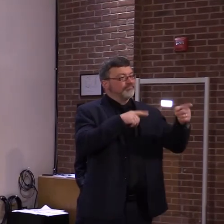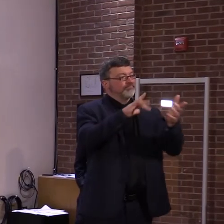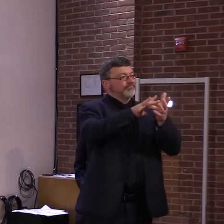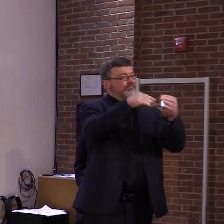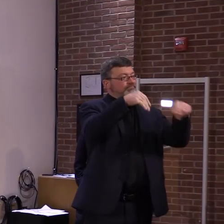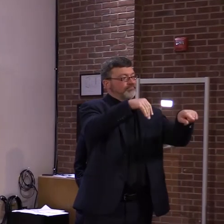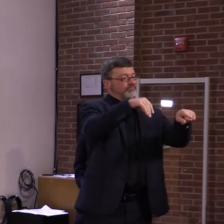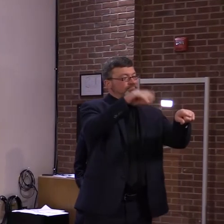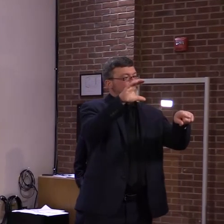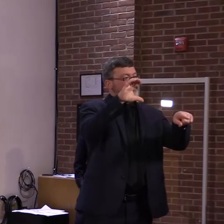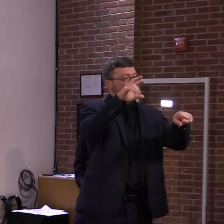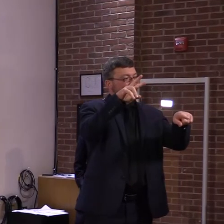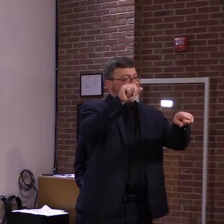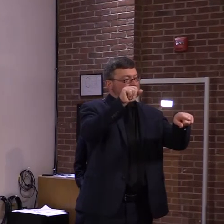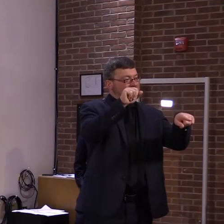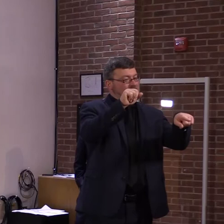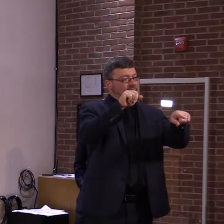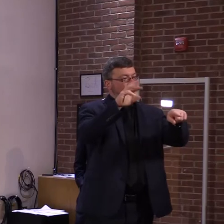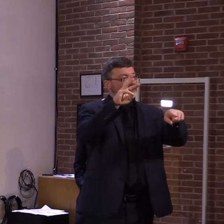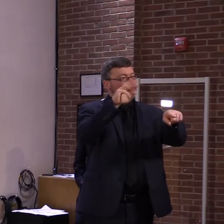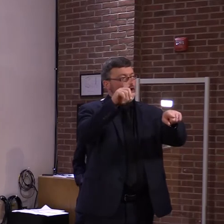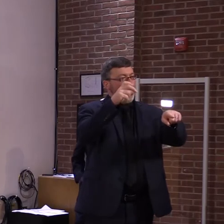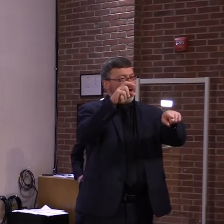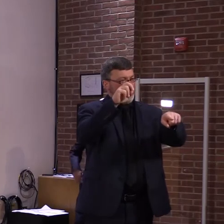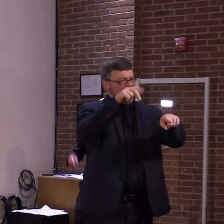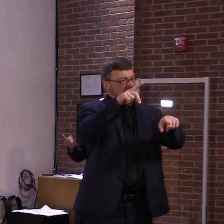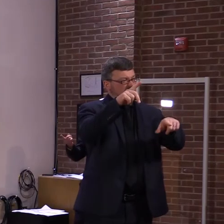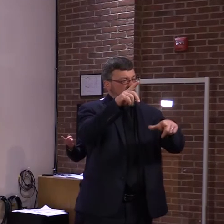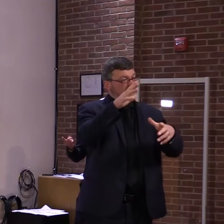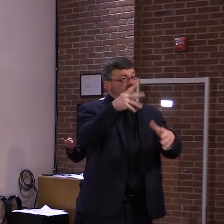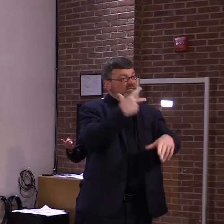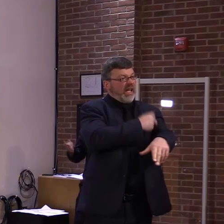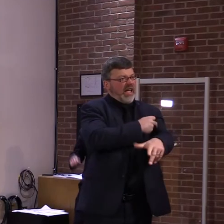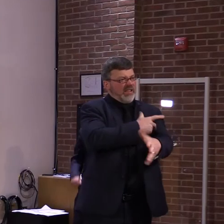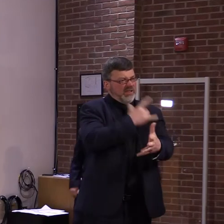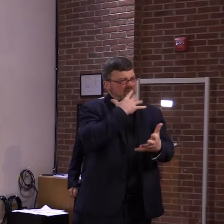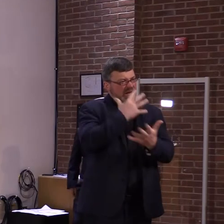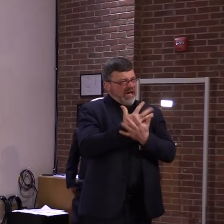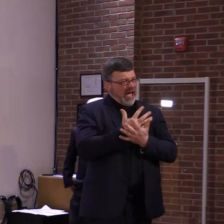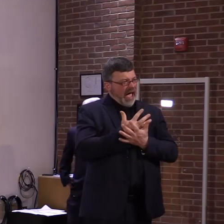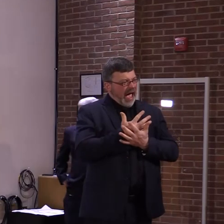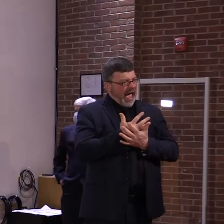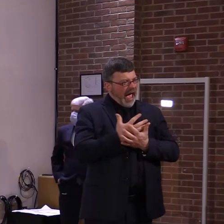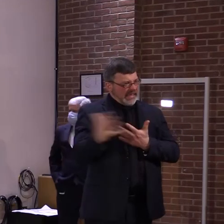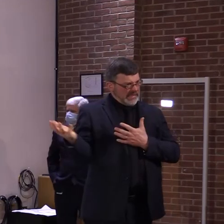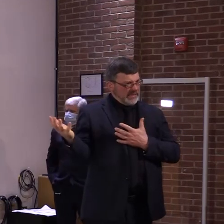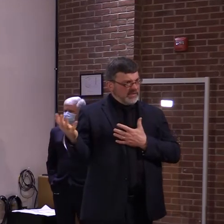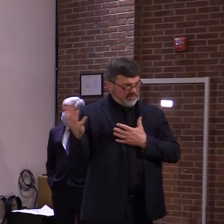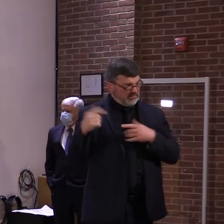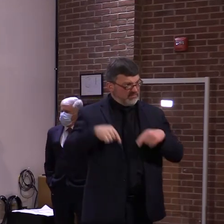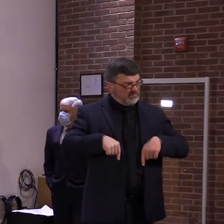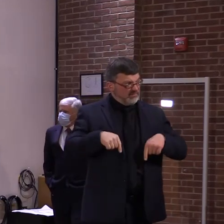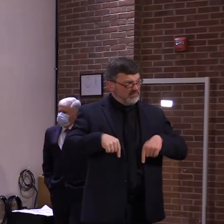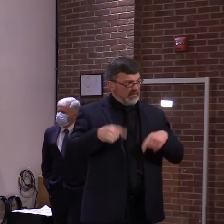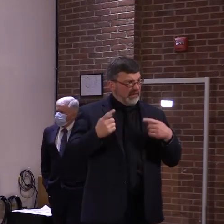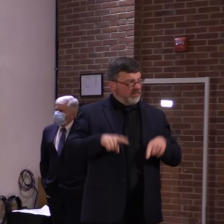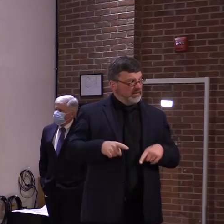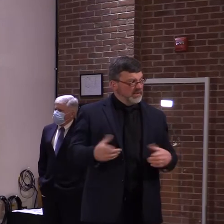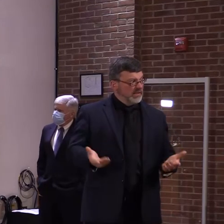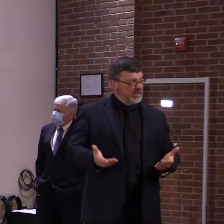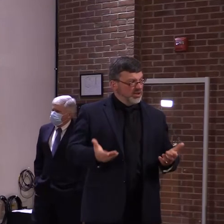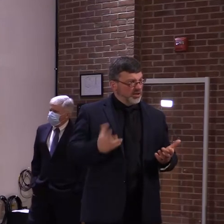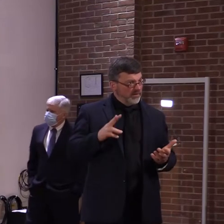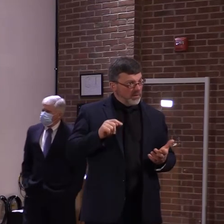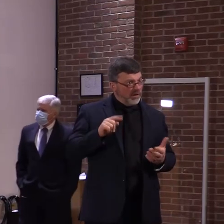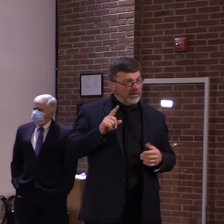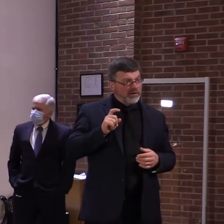federal pharmacy program about this happening in Vermont? And is this also happening in Vermont through the state program, since we know that the